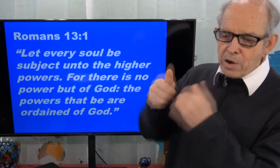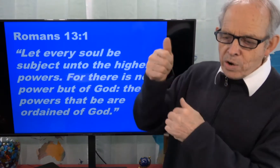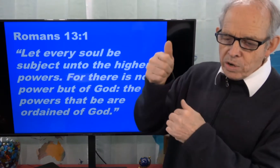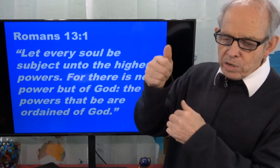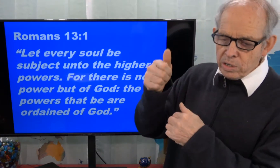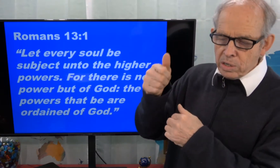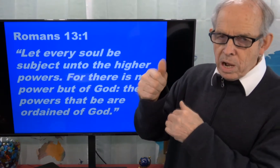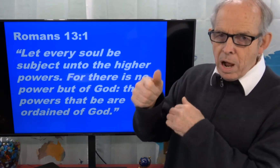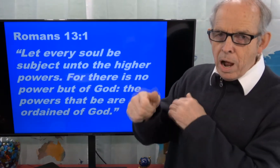higher